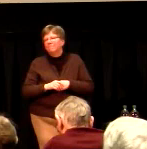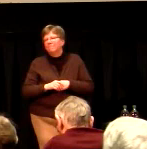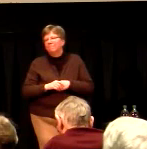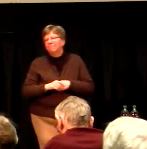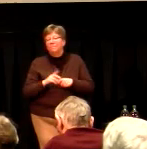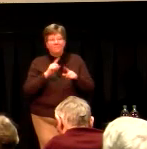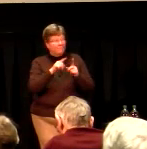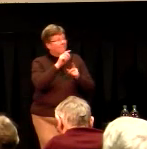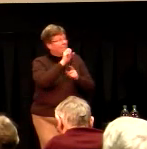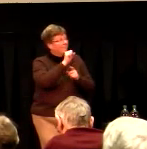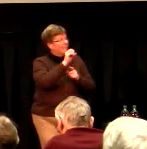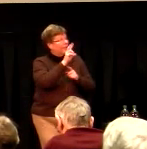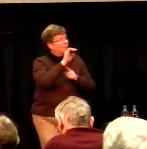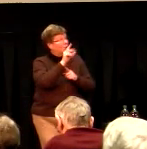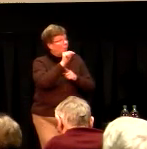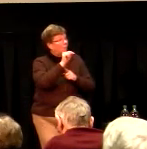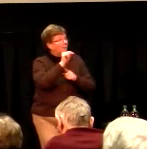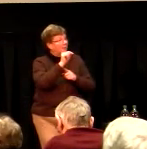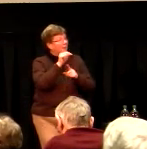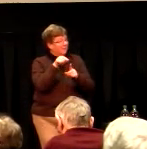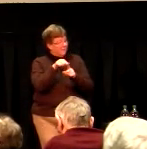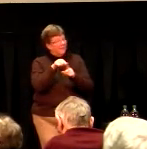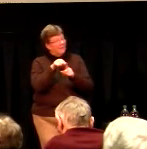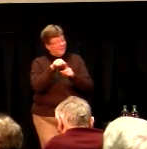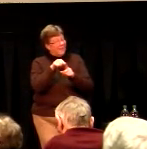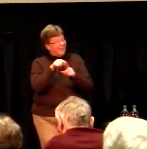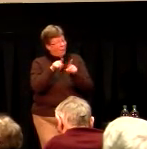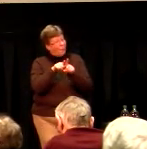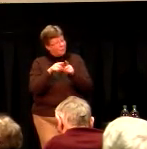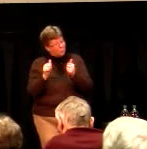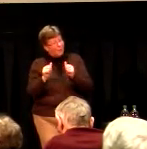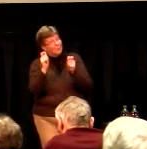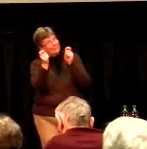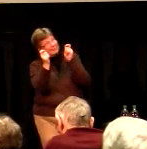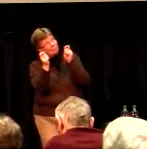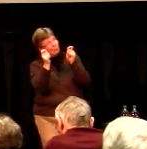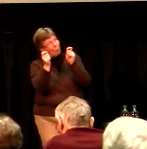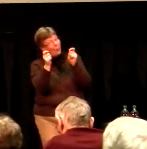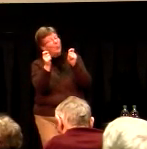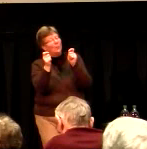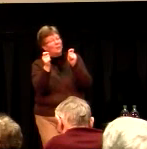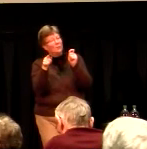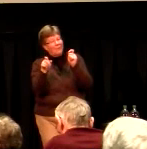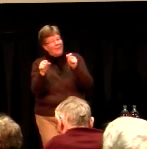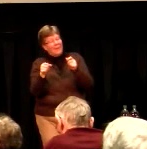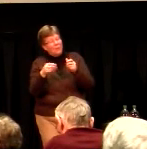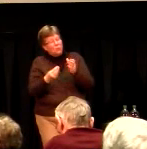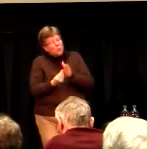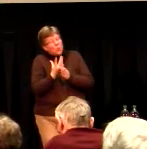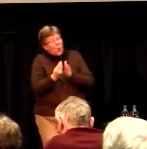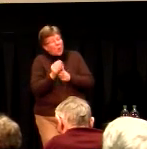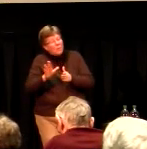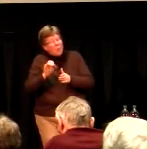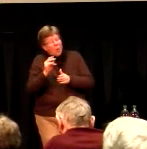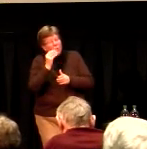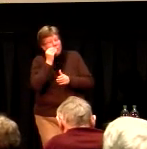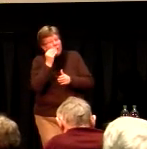But the Soviets also made rivers run backwards, so I mean, some of these things can be done if you try hard enough.